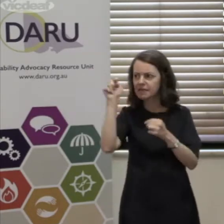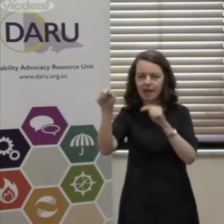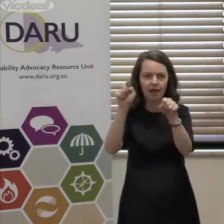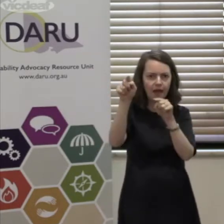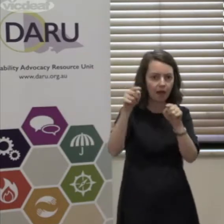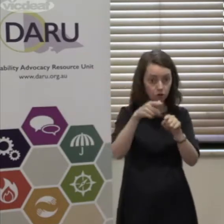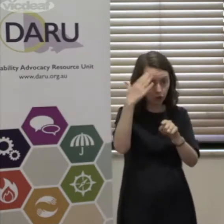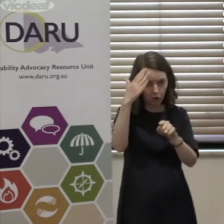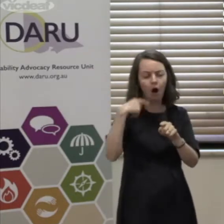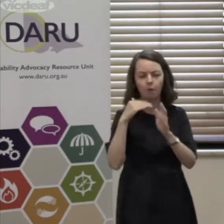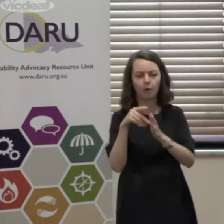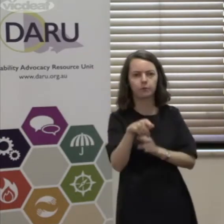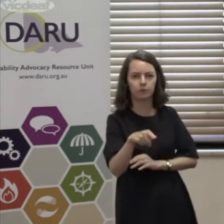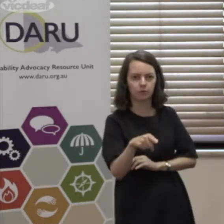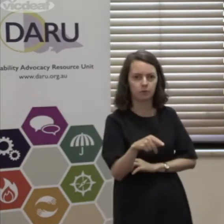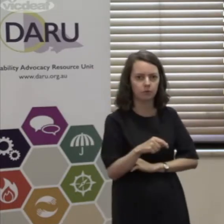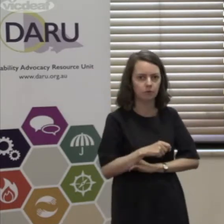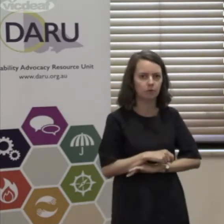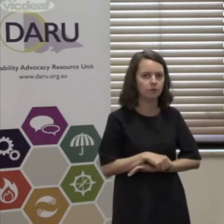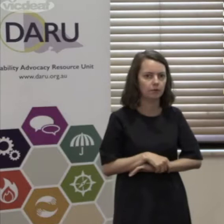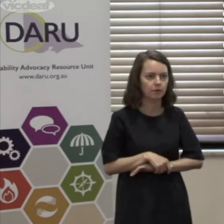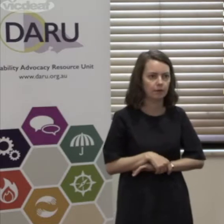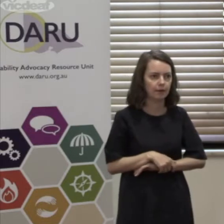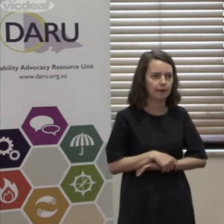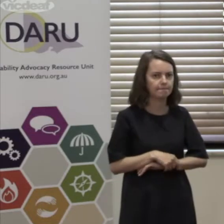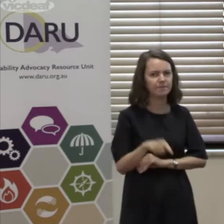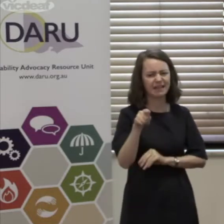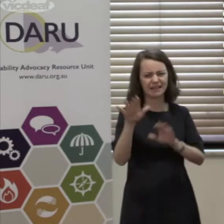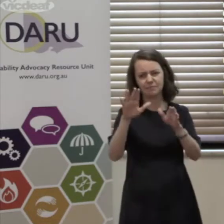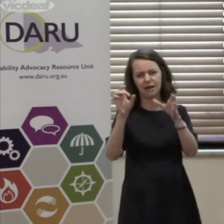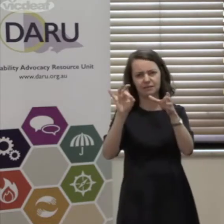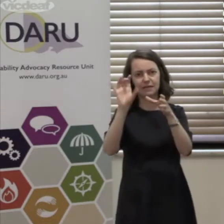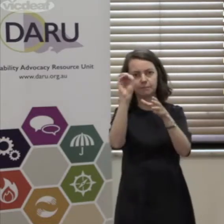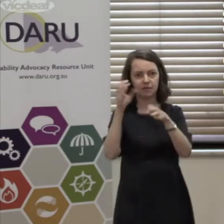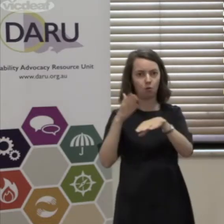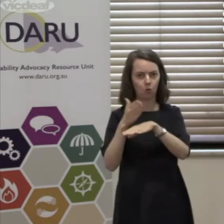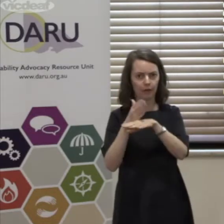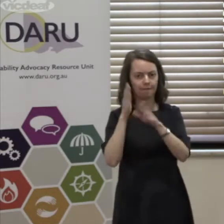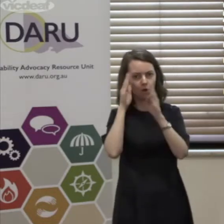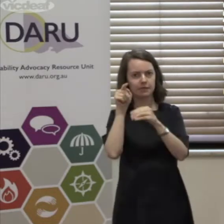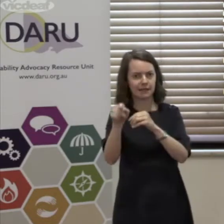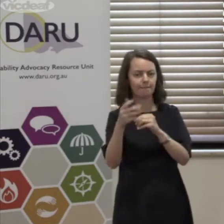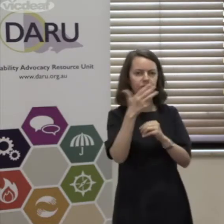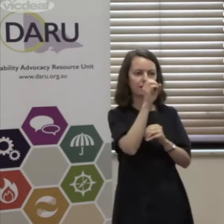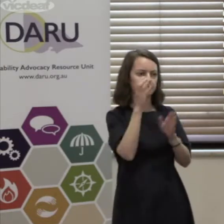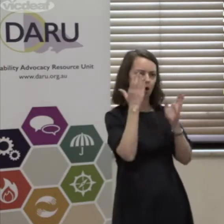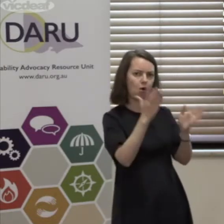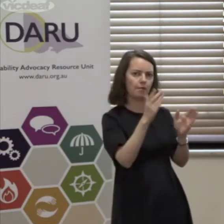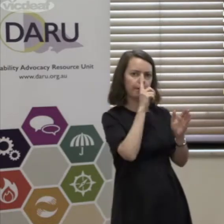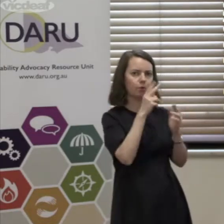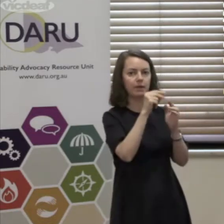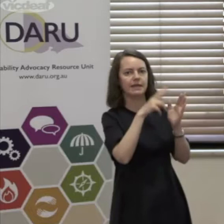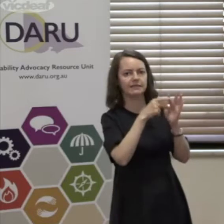But that, during the transition, will probably be about 10% of their job. And then they're supposed to